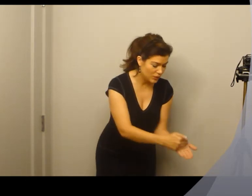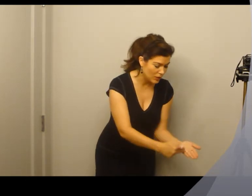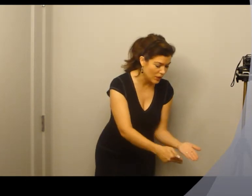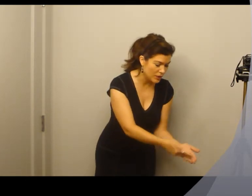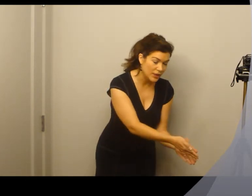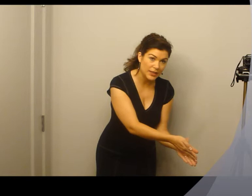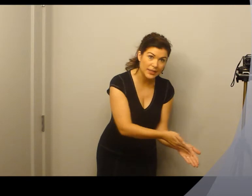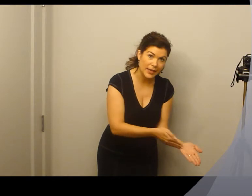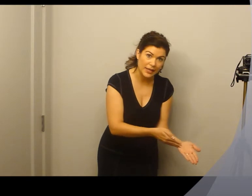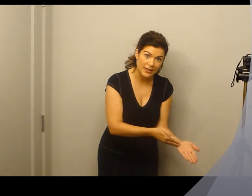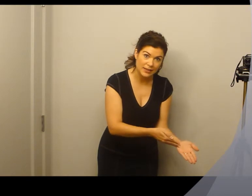Scars in his hands.